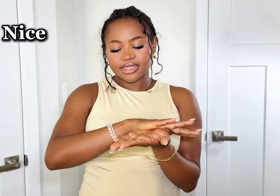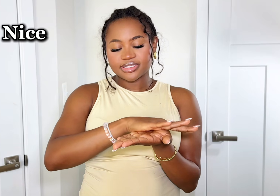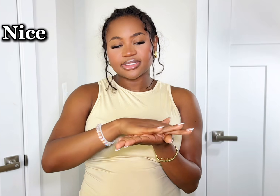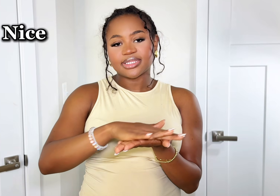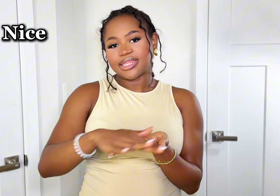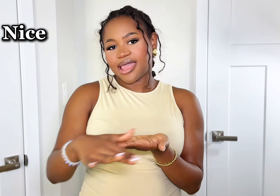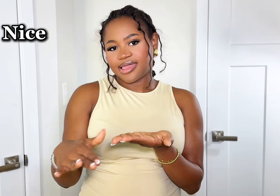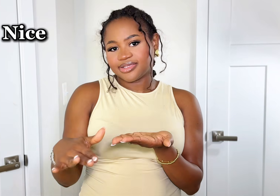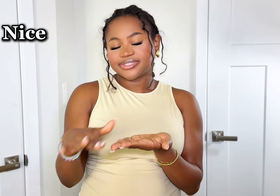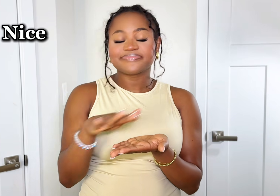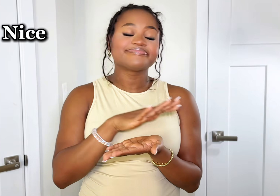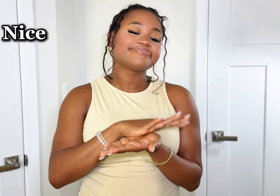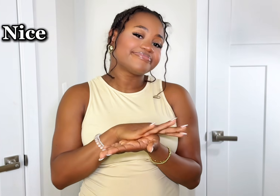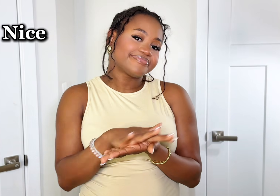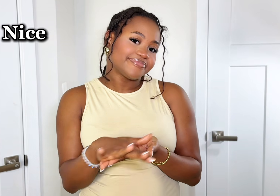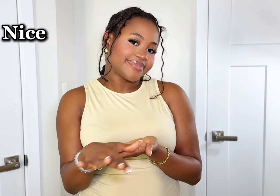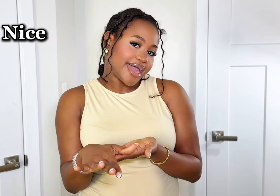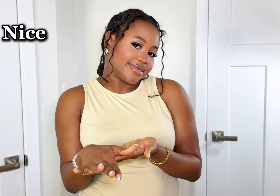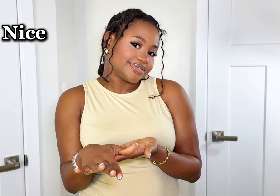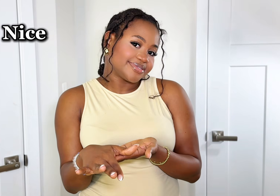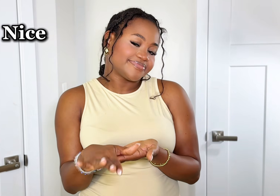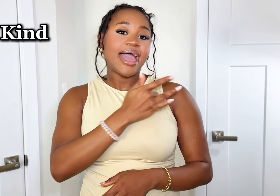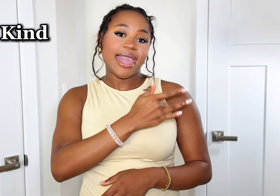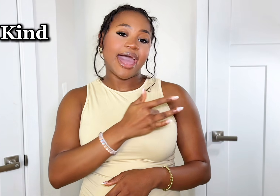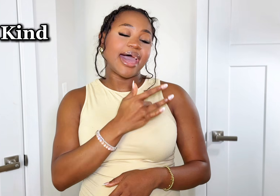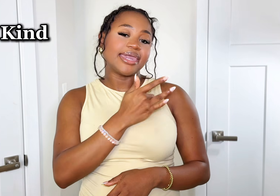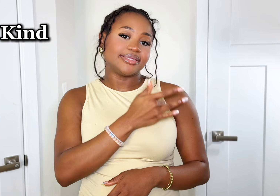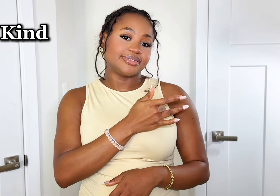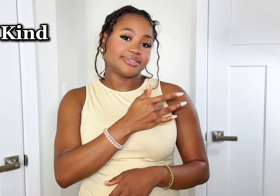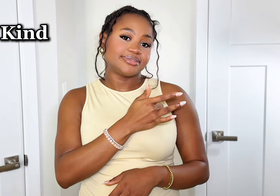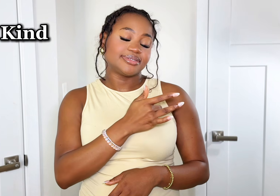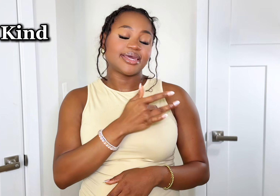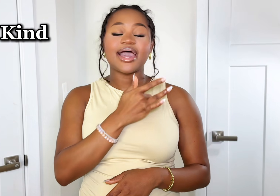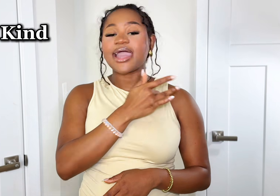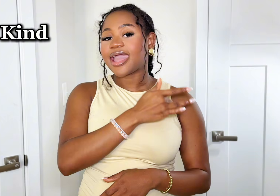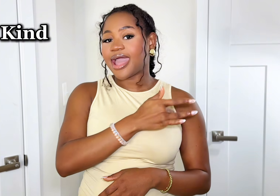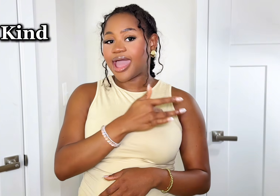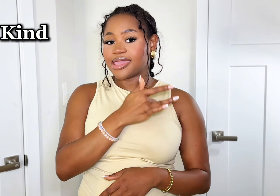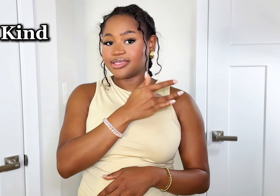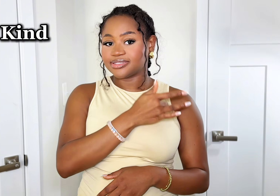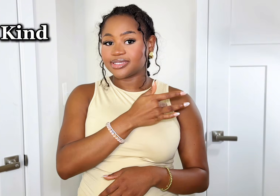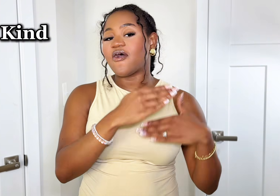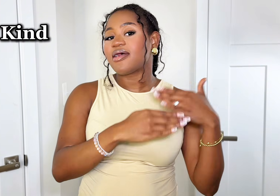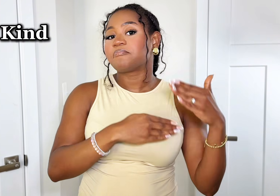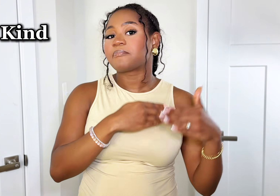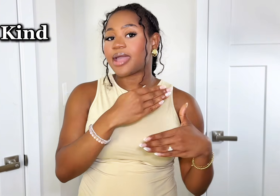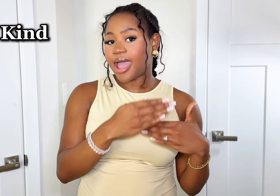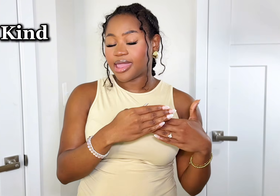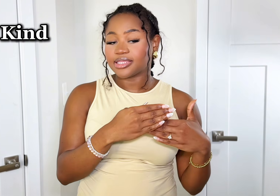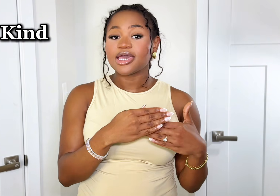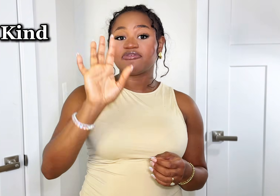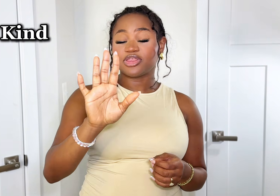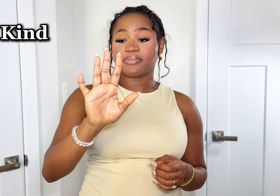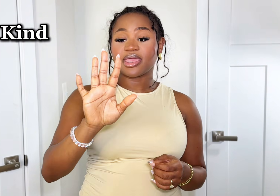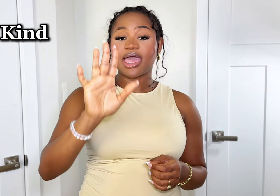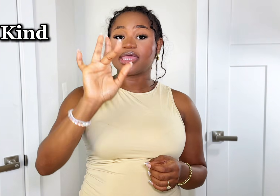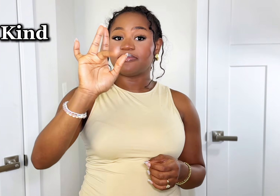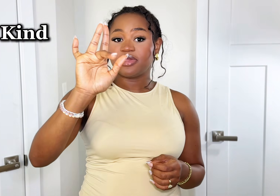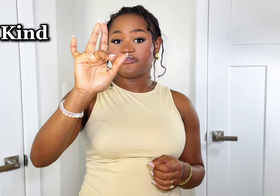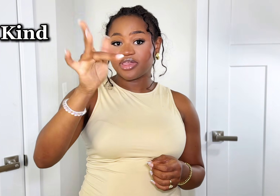this. Nice, nice. Kind, kind, or kind. Have your dominant hand, the middle finger